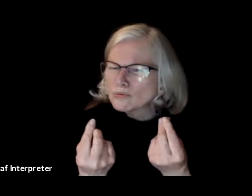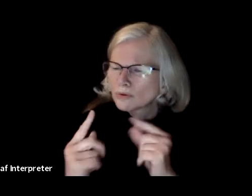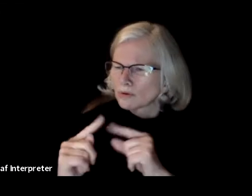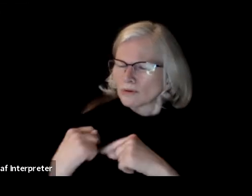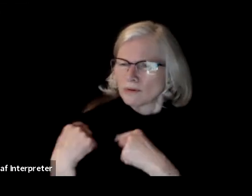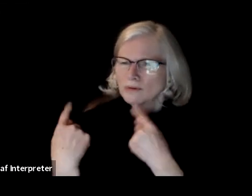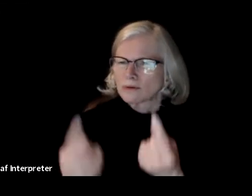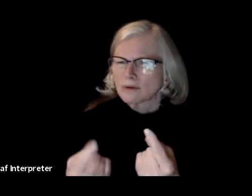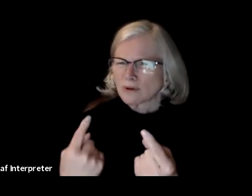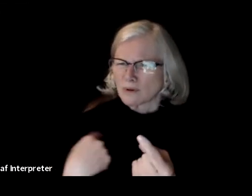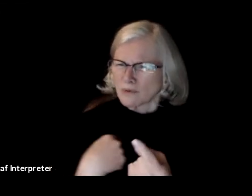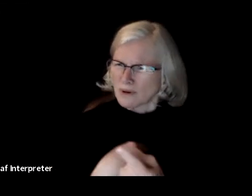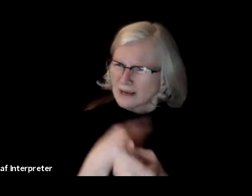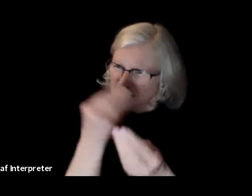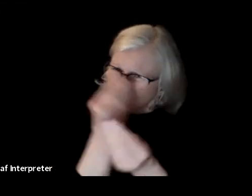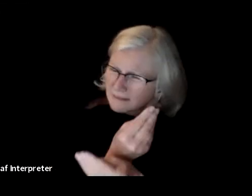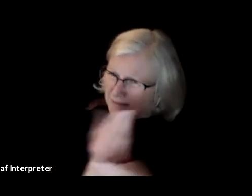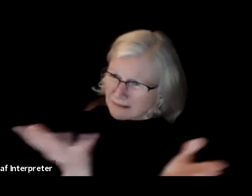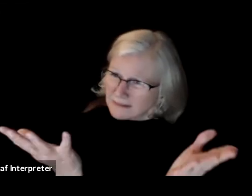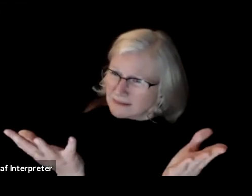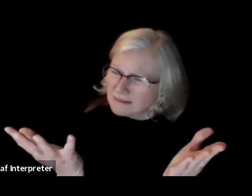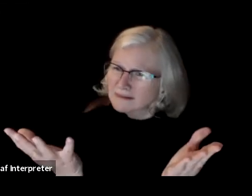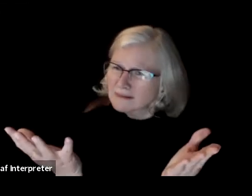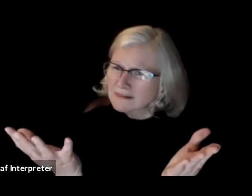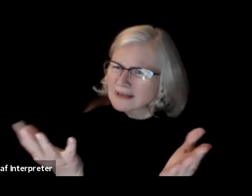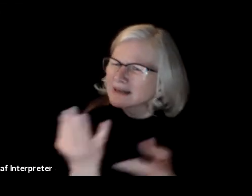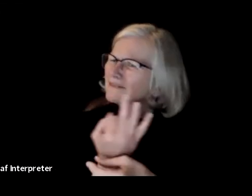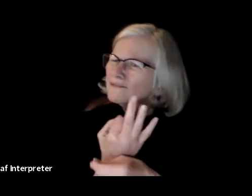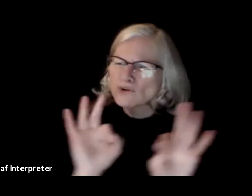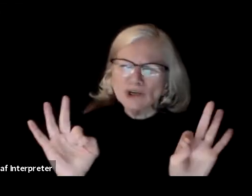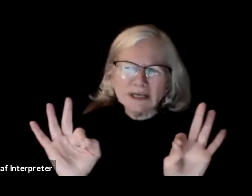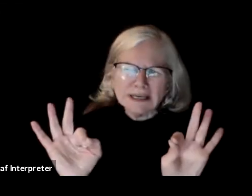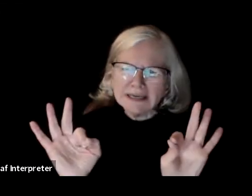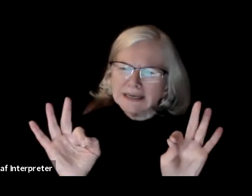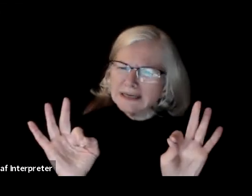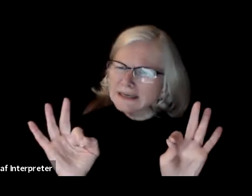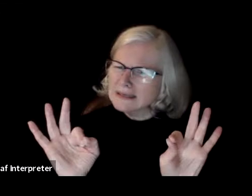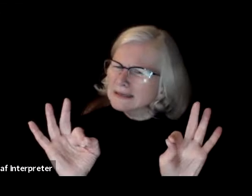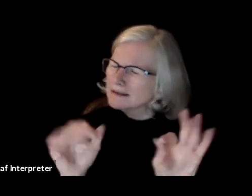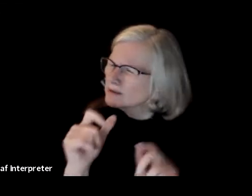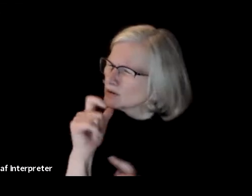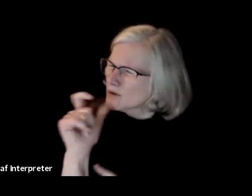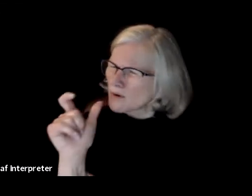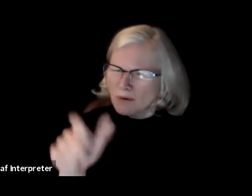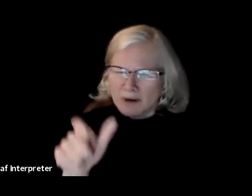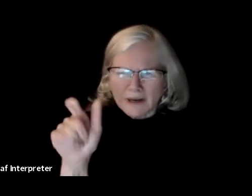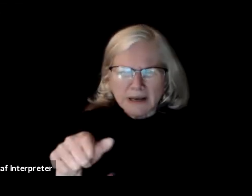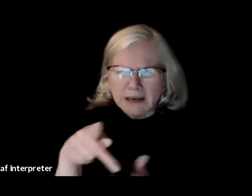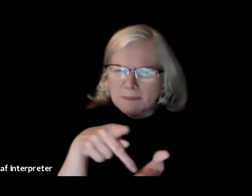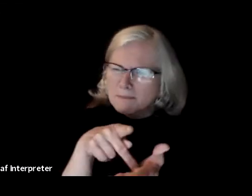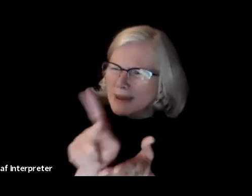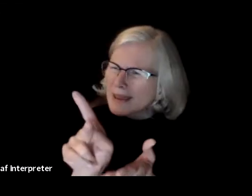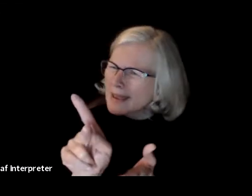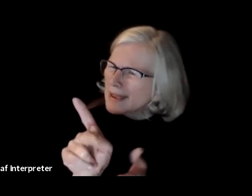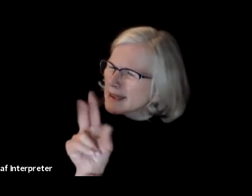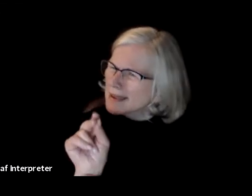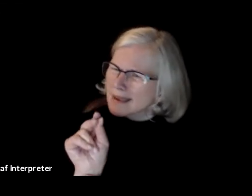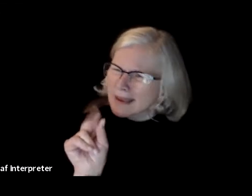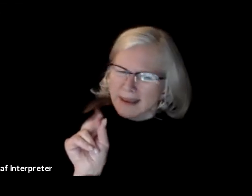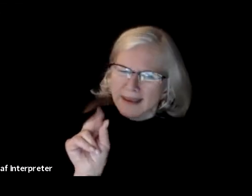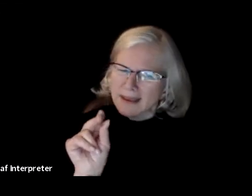getting them, and this continues to be the case. To clarify this point, the federal government recently put out a reminder of